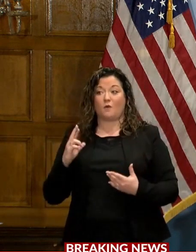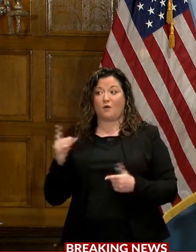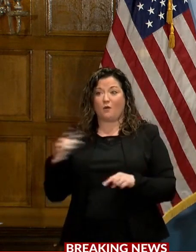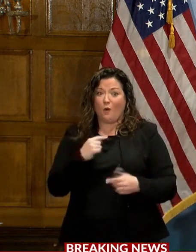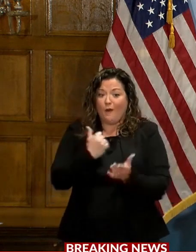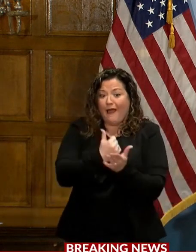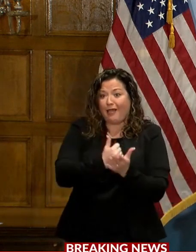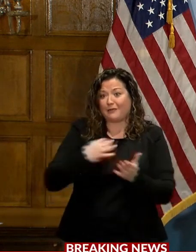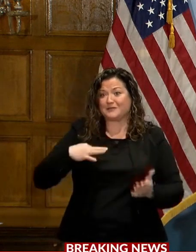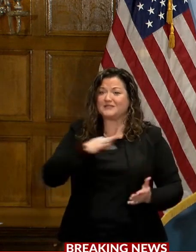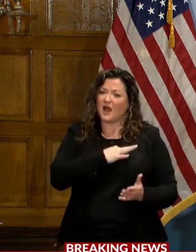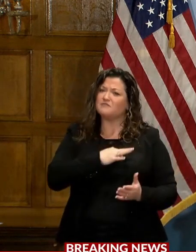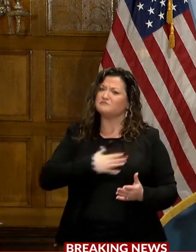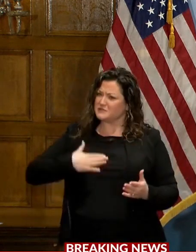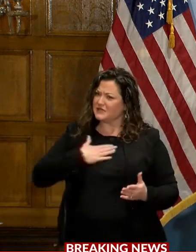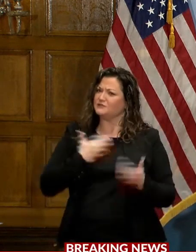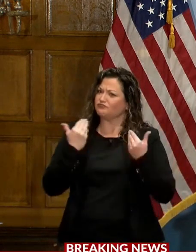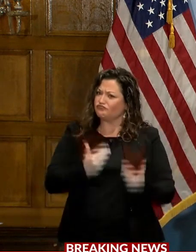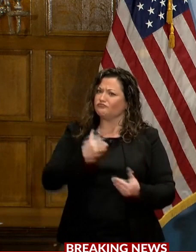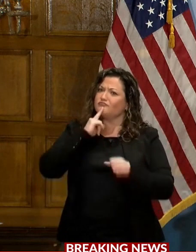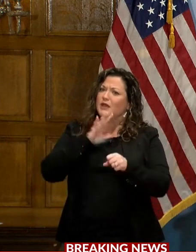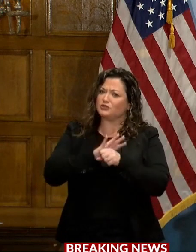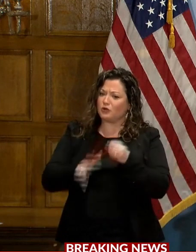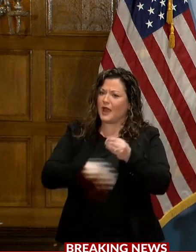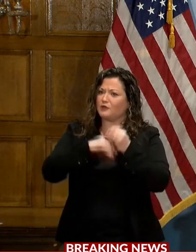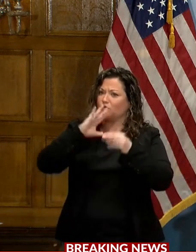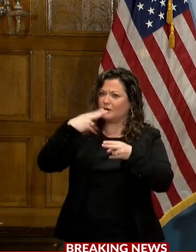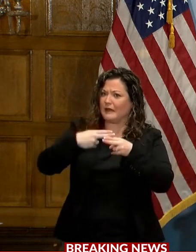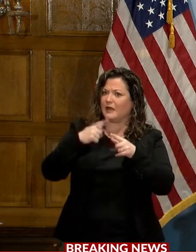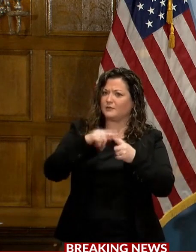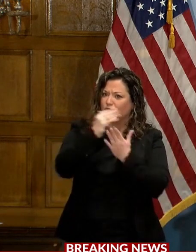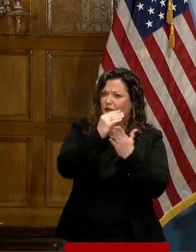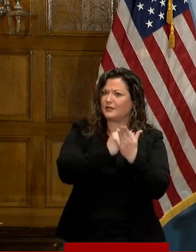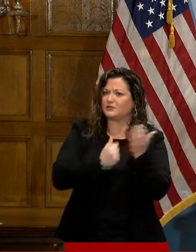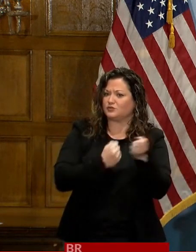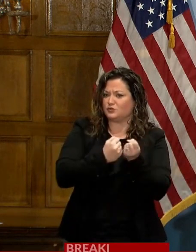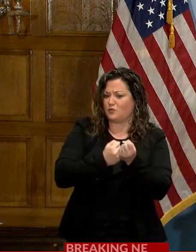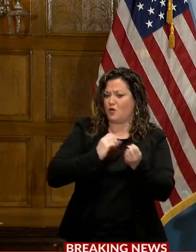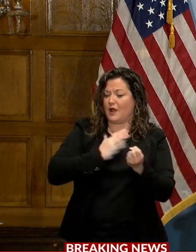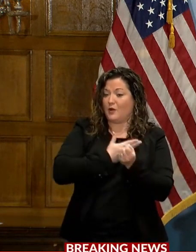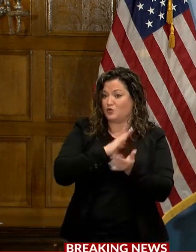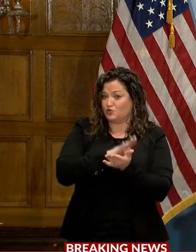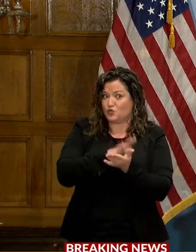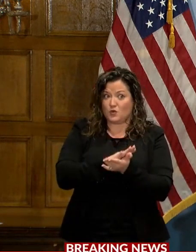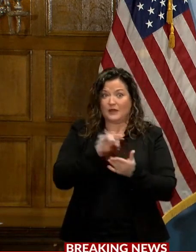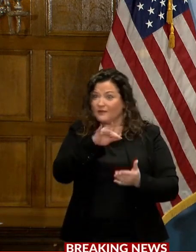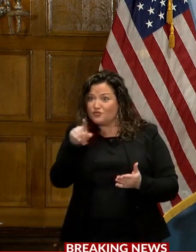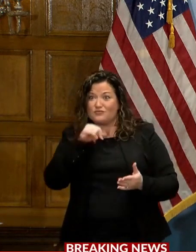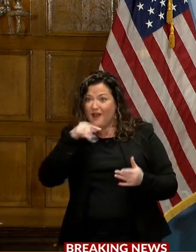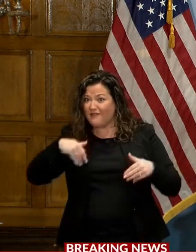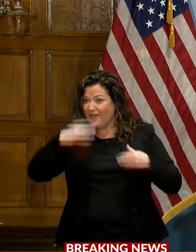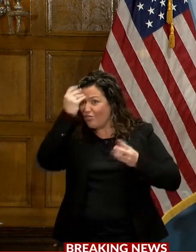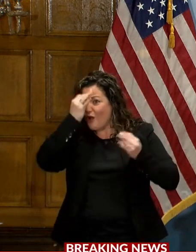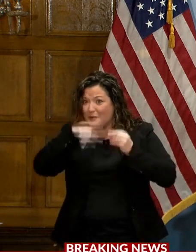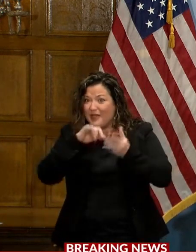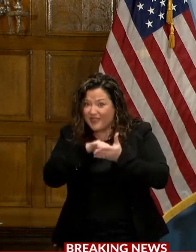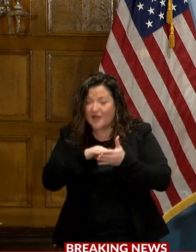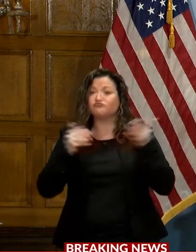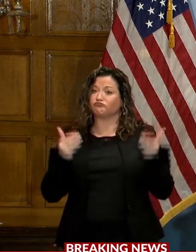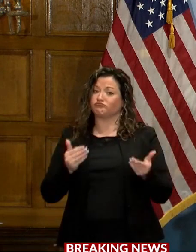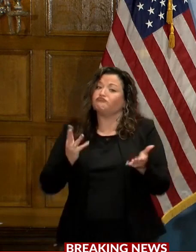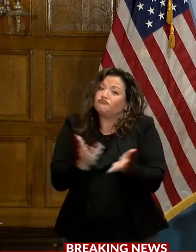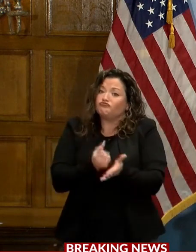make sure you're on the list to support our school system. And if you haven't thought about that, you haven't done it, please consider it, because this is a